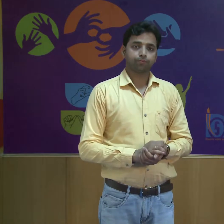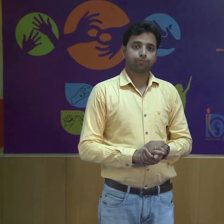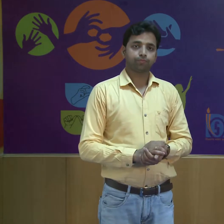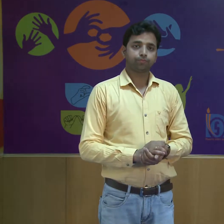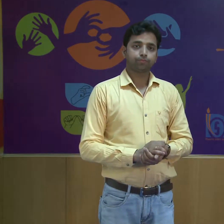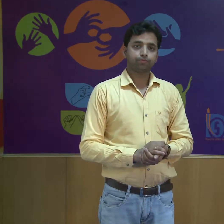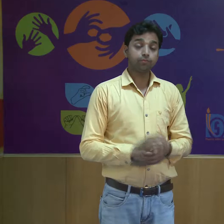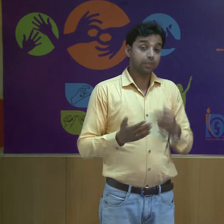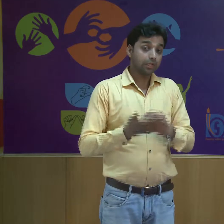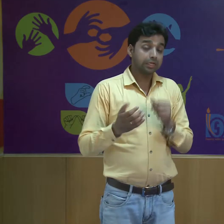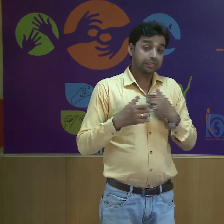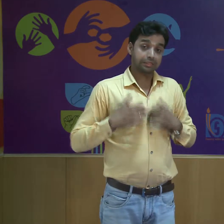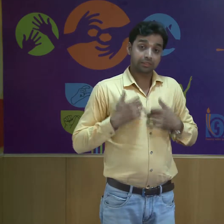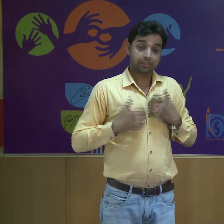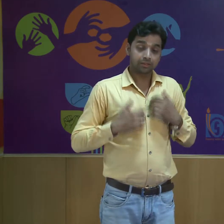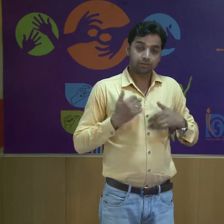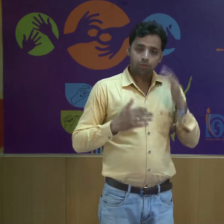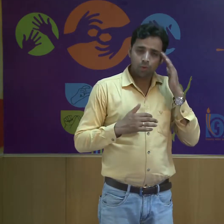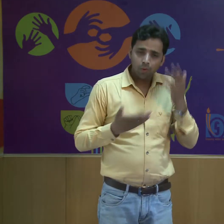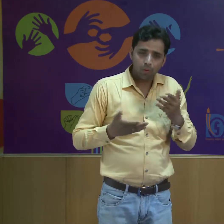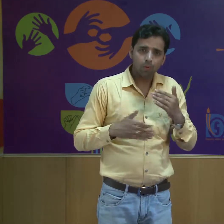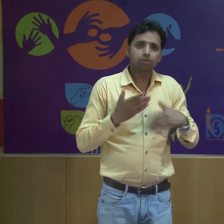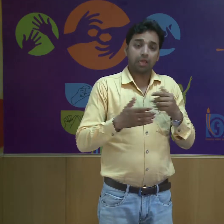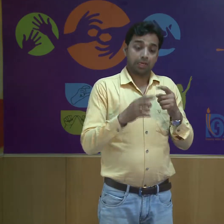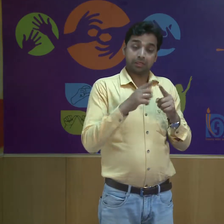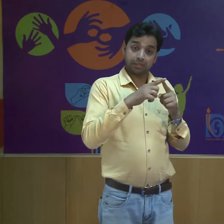It is interesting to note that tribes existed in